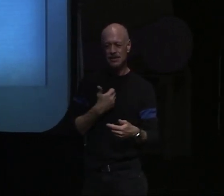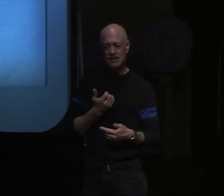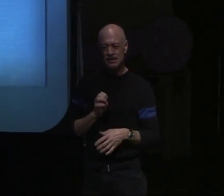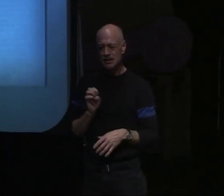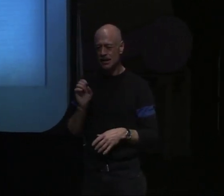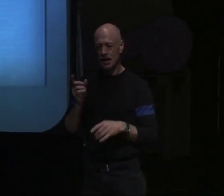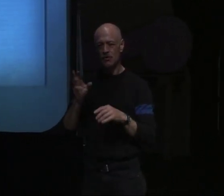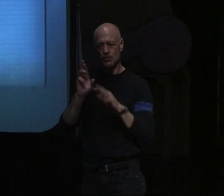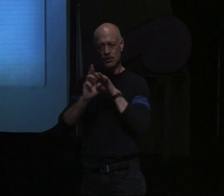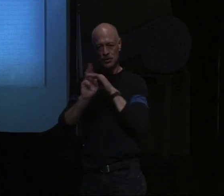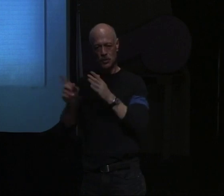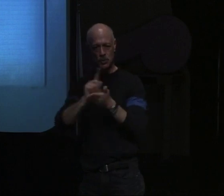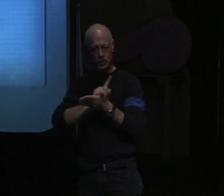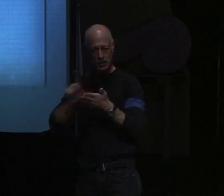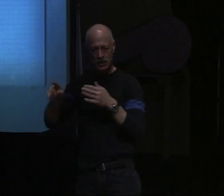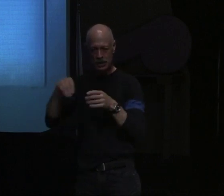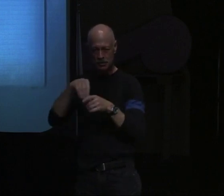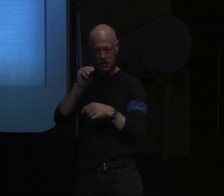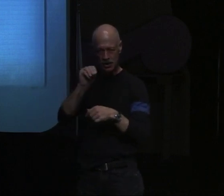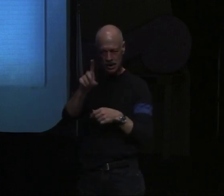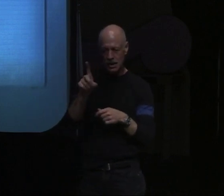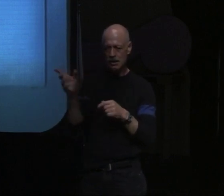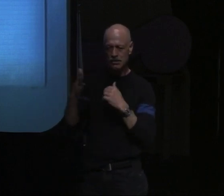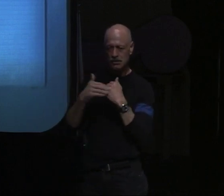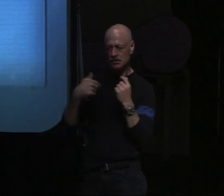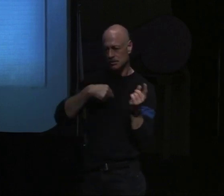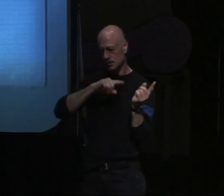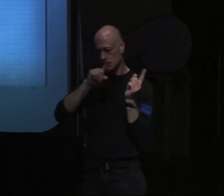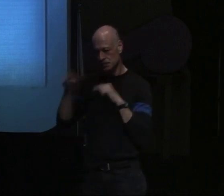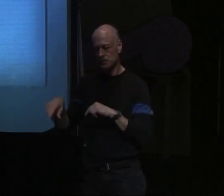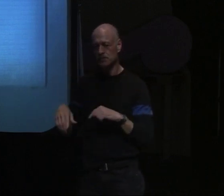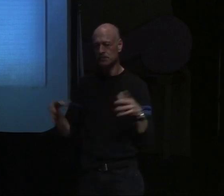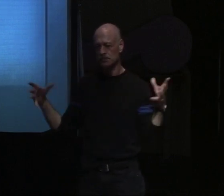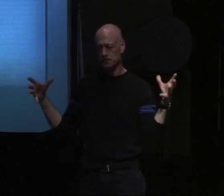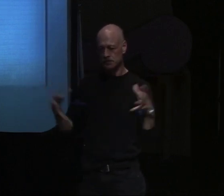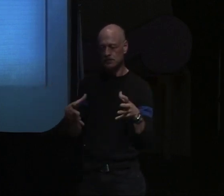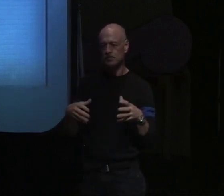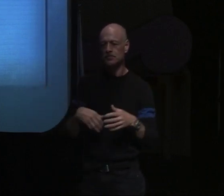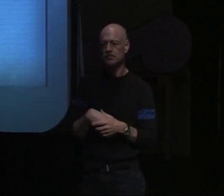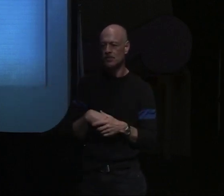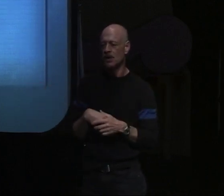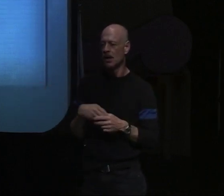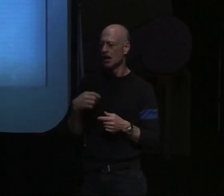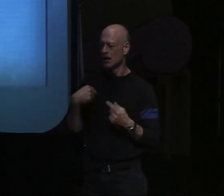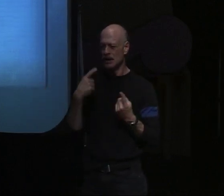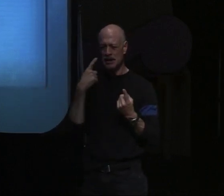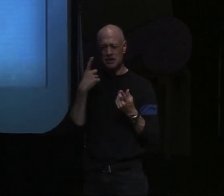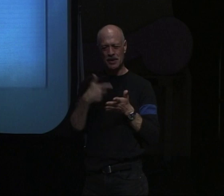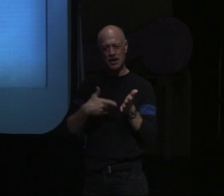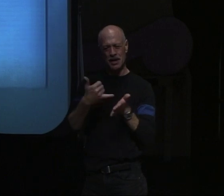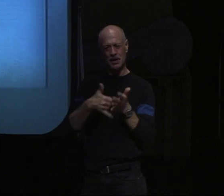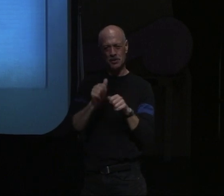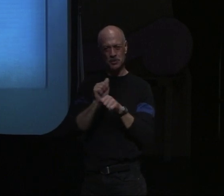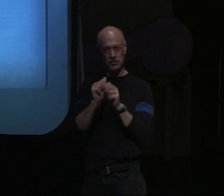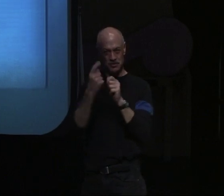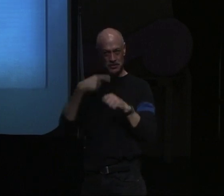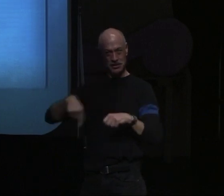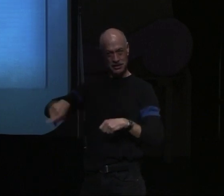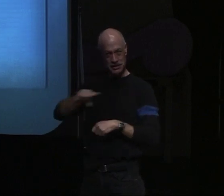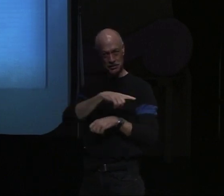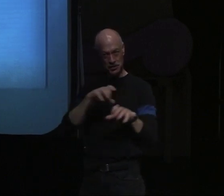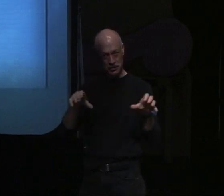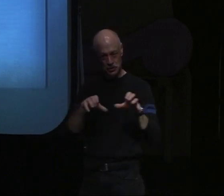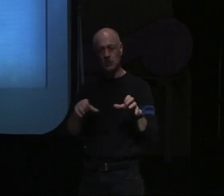I was asked to travel and give lectures. Now, AIDS was big at that time, and I went to Maryland for 1